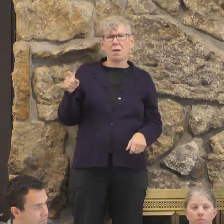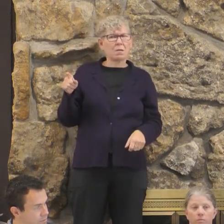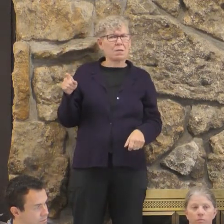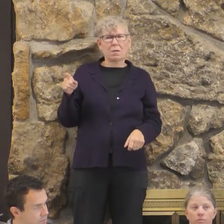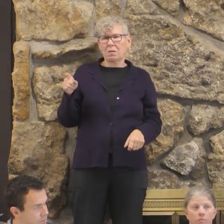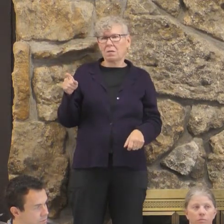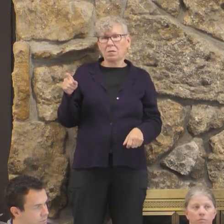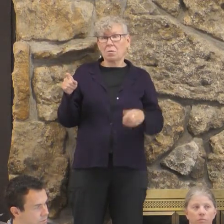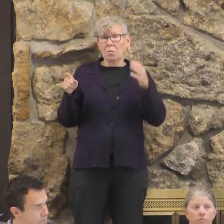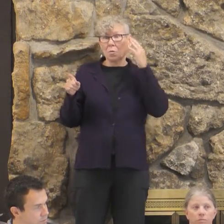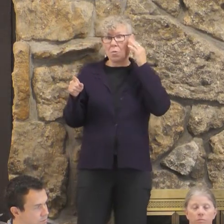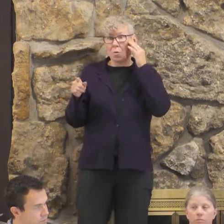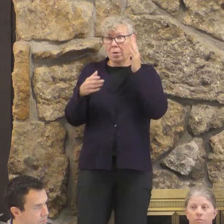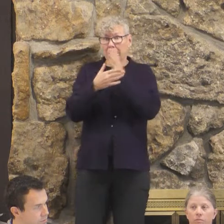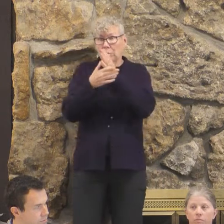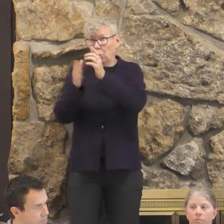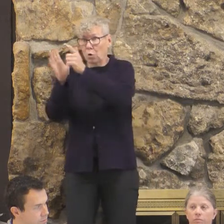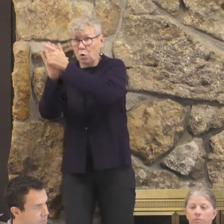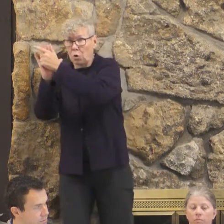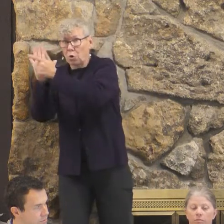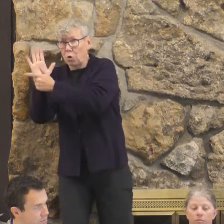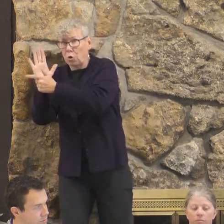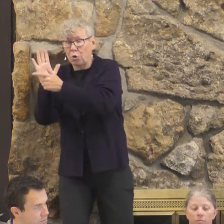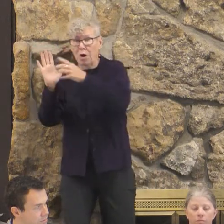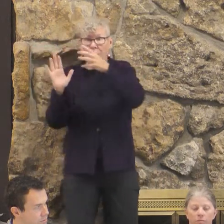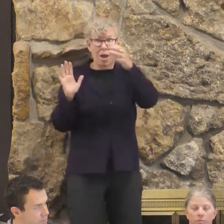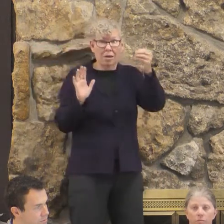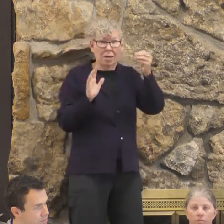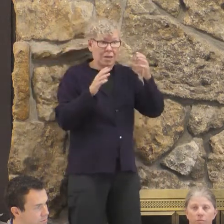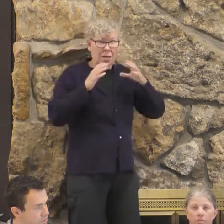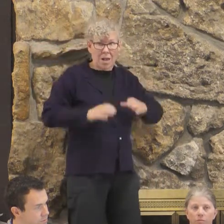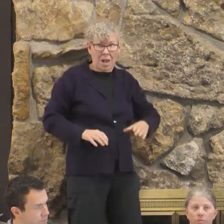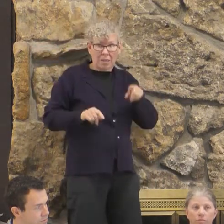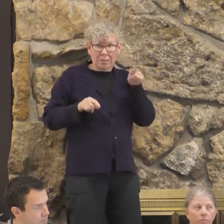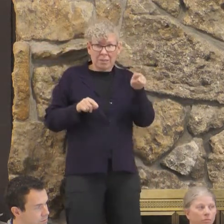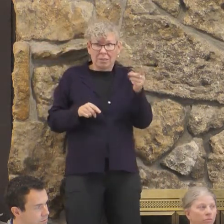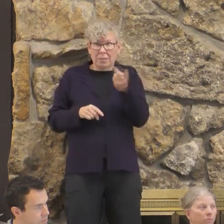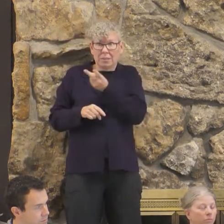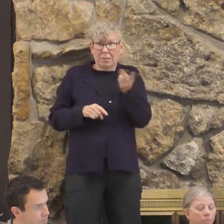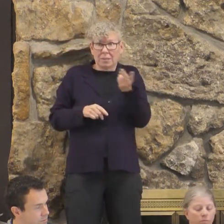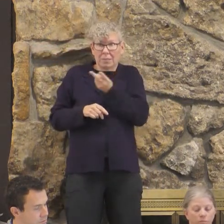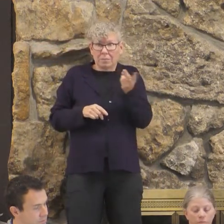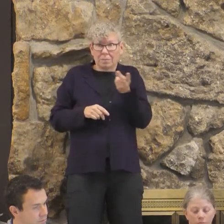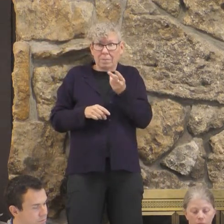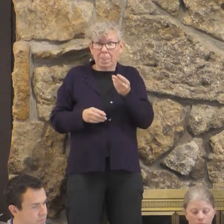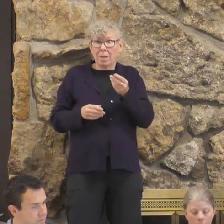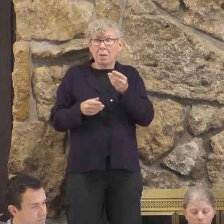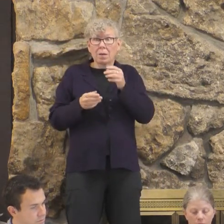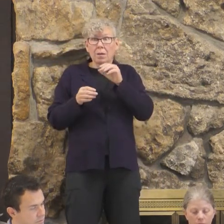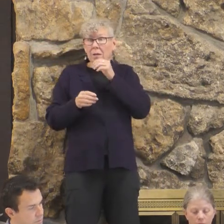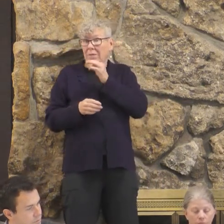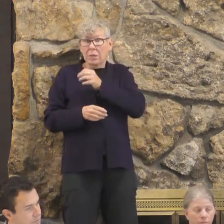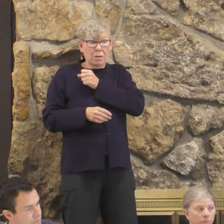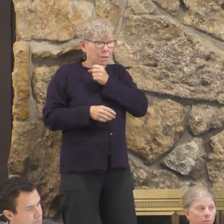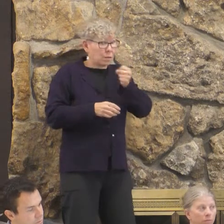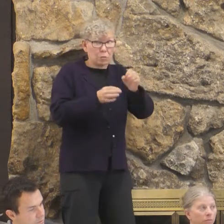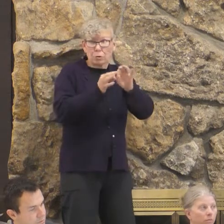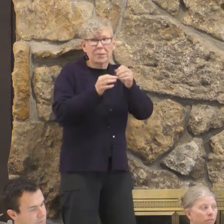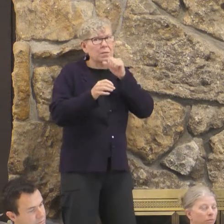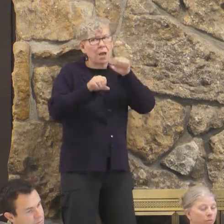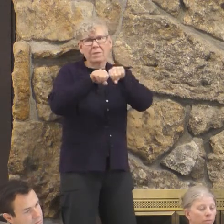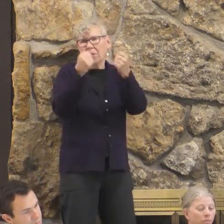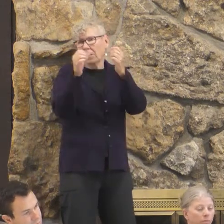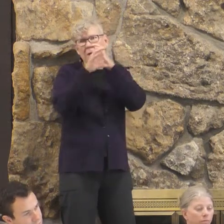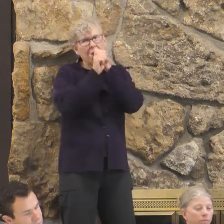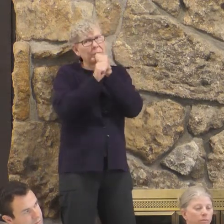is not violated by the presence of an interpreter, then it wouldn't be a violation of HIPAA either. In those